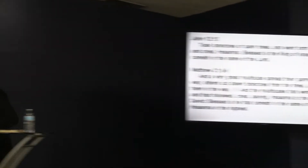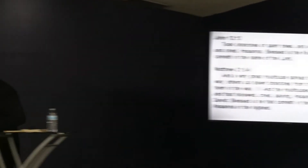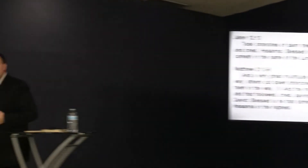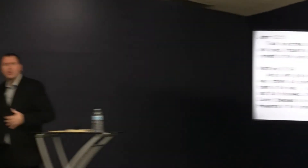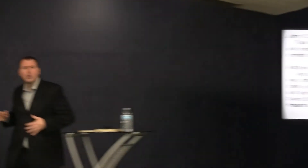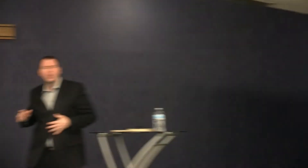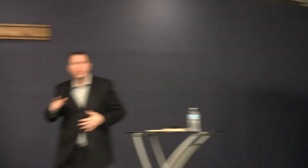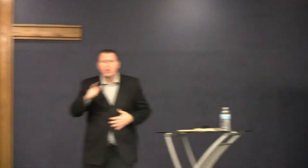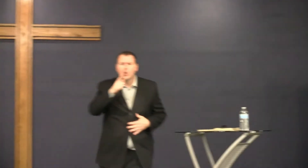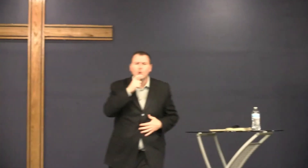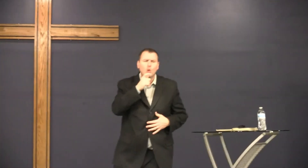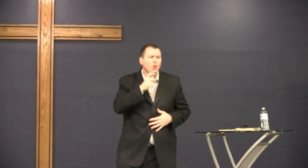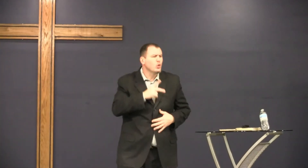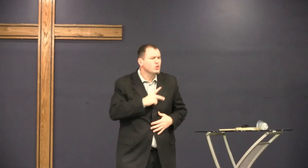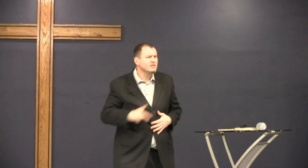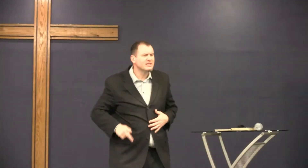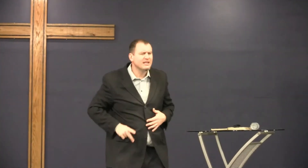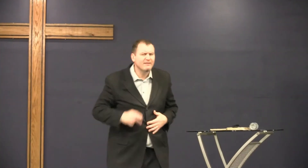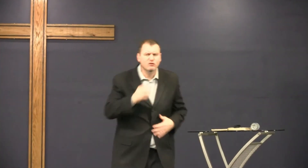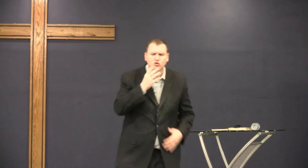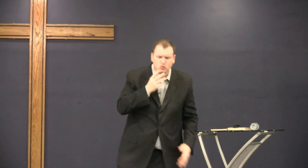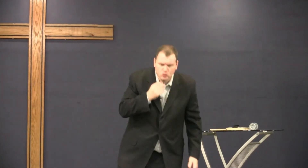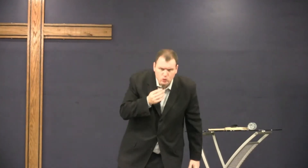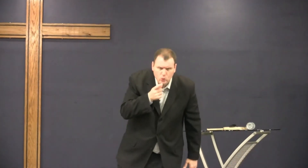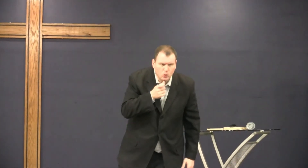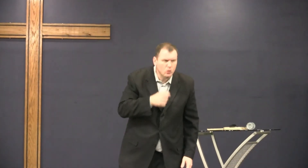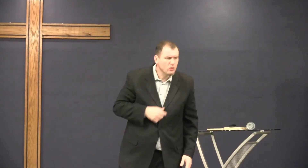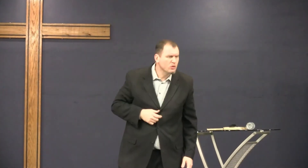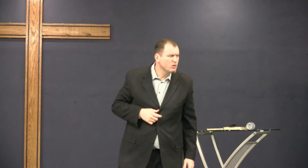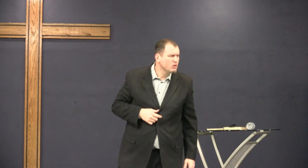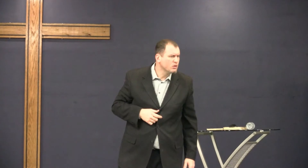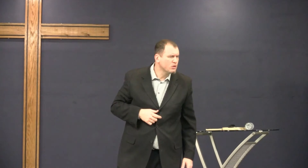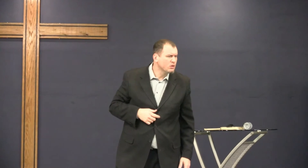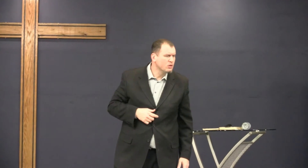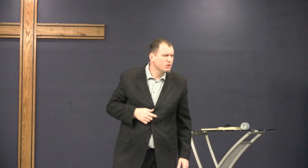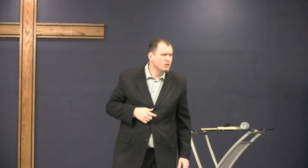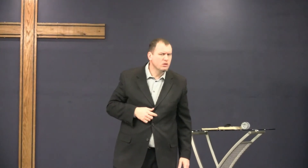Why is this a big deal? Why? Because who is the king of the Jews?